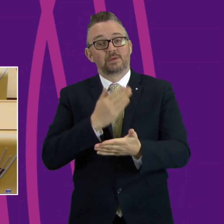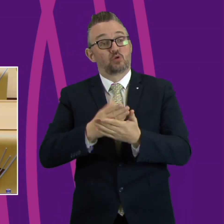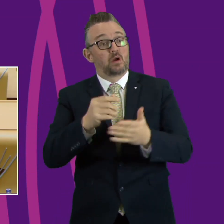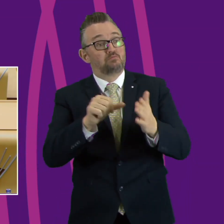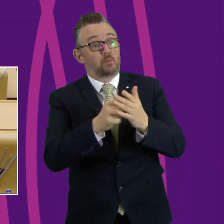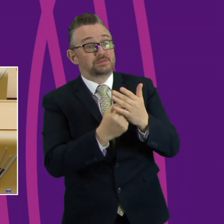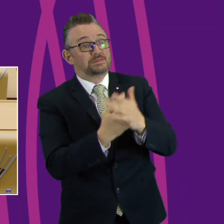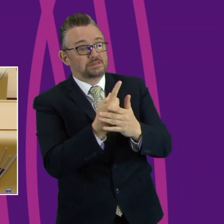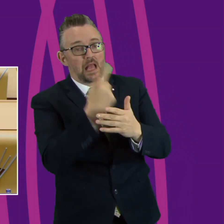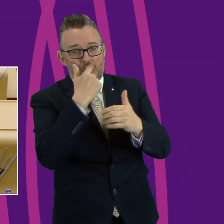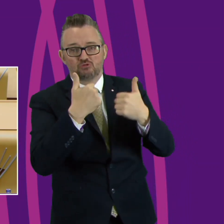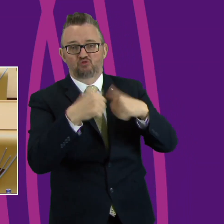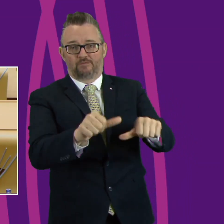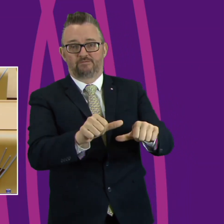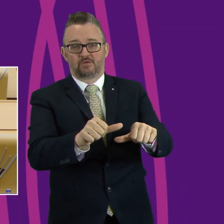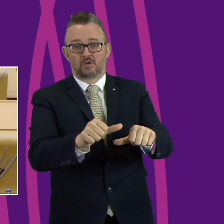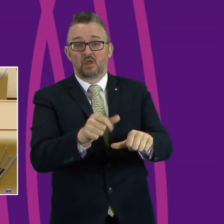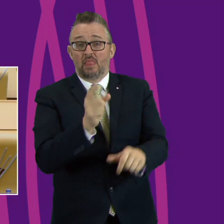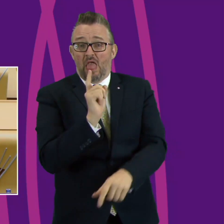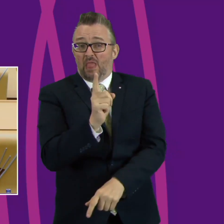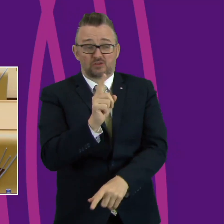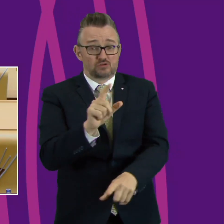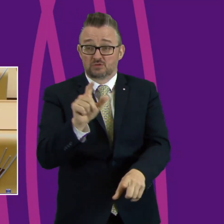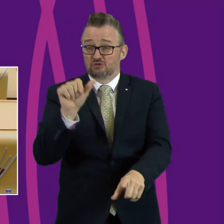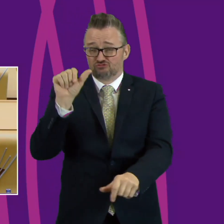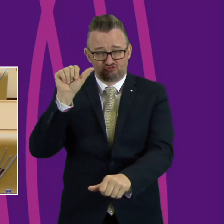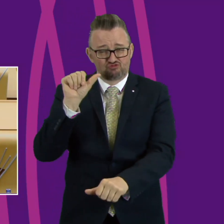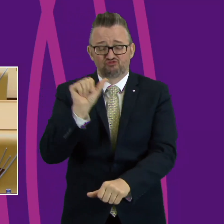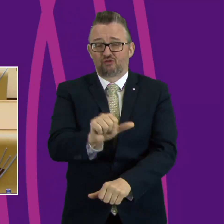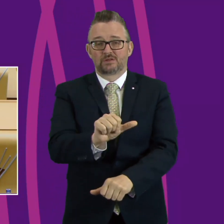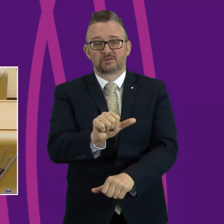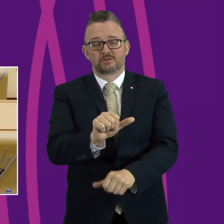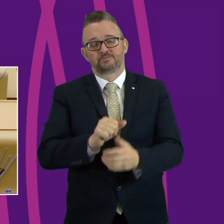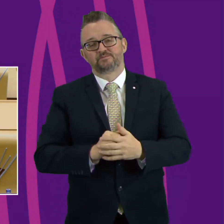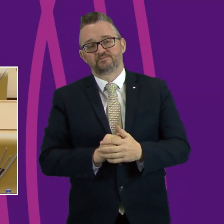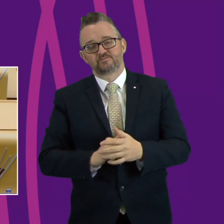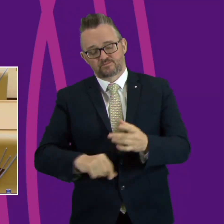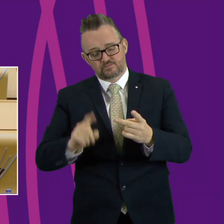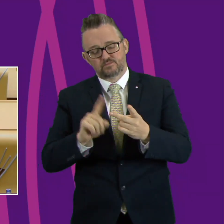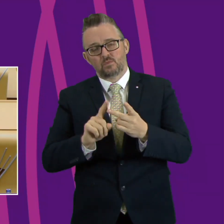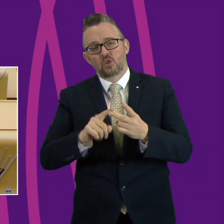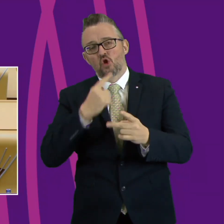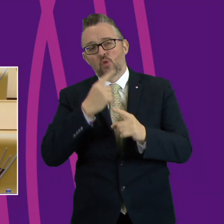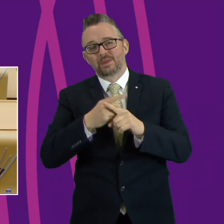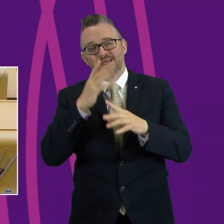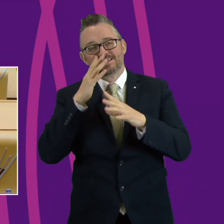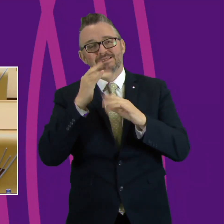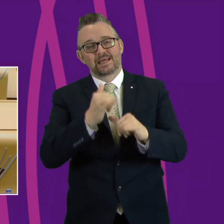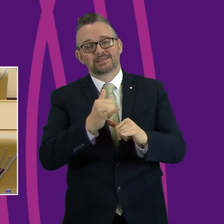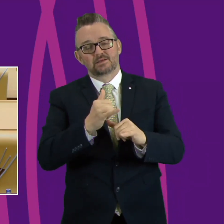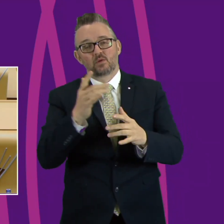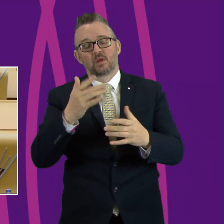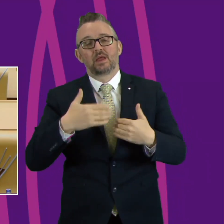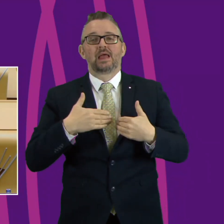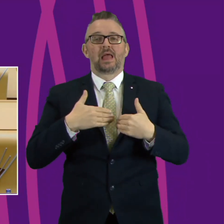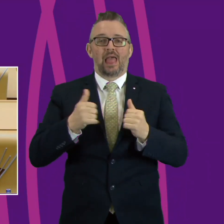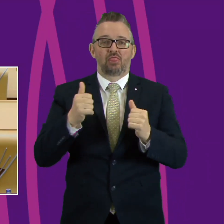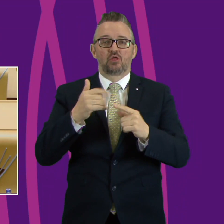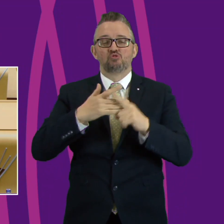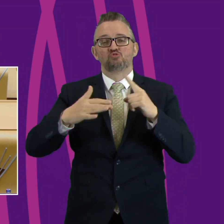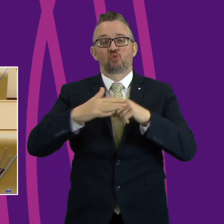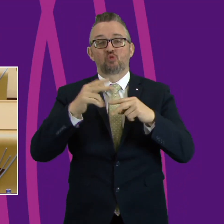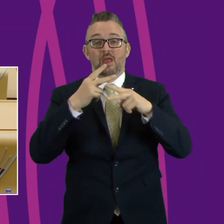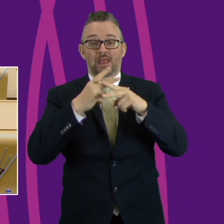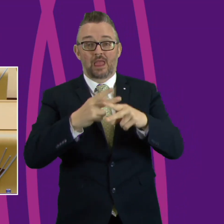are resolved. I think that is entirely right and proper. On the question of testing, of course, health and social care workers have